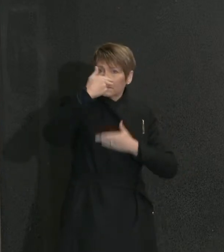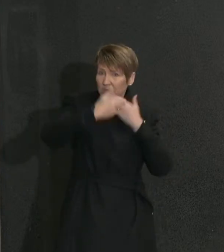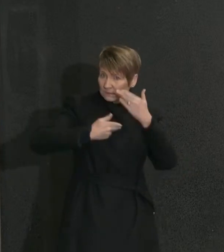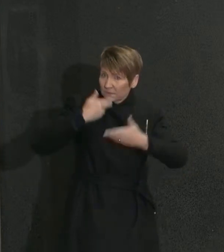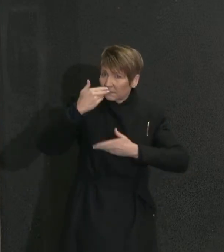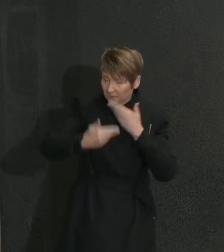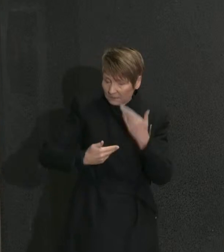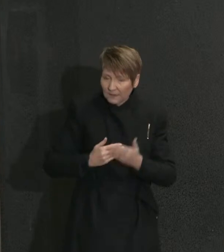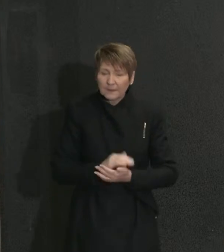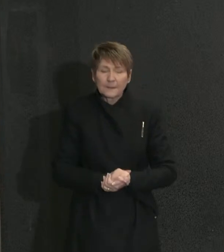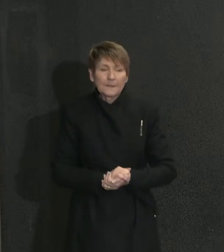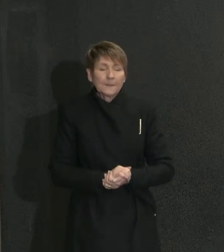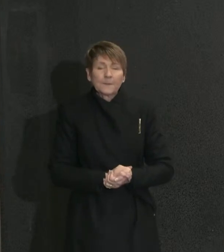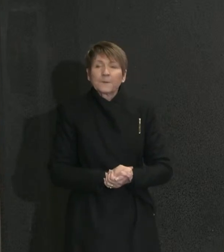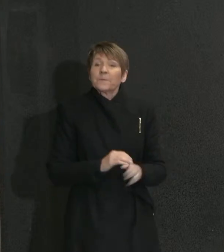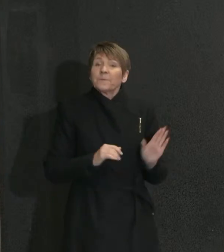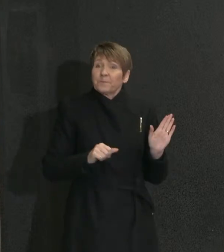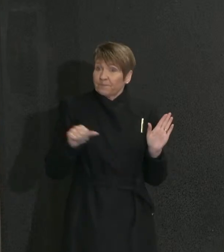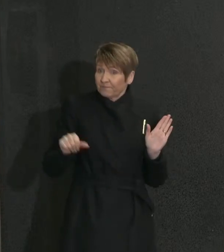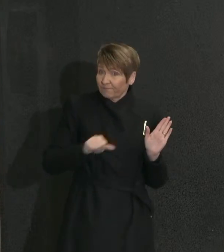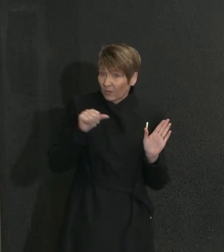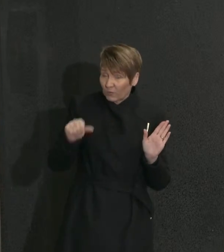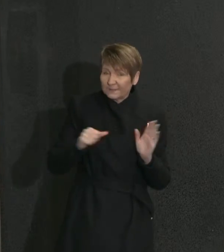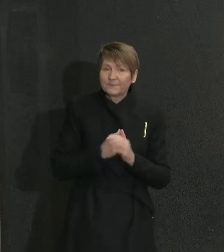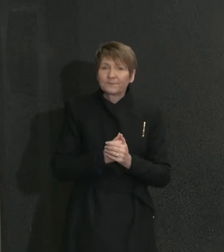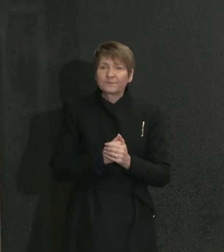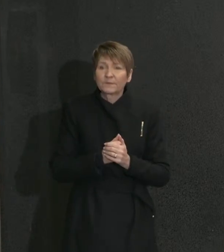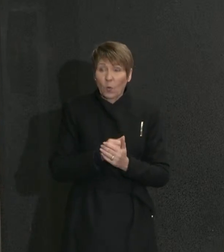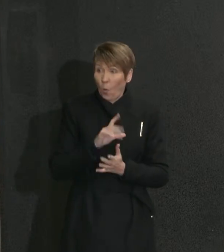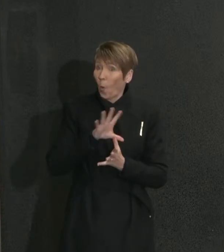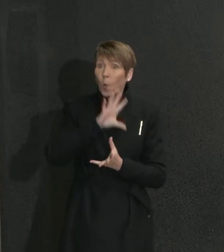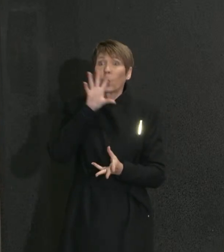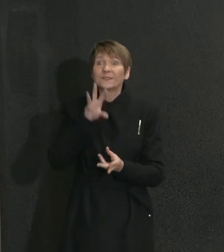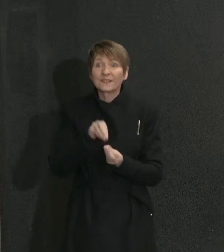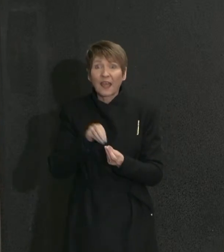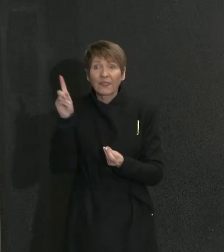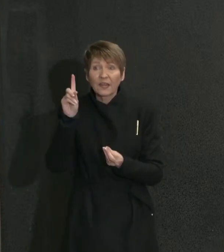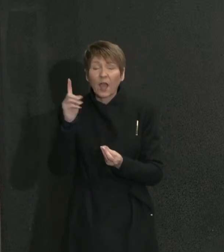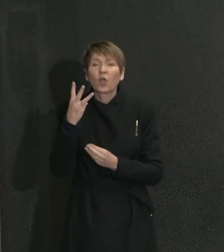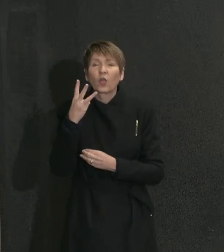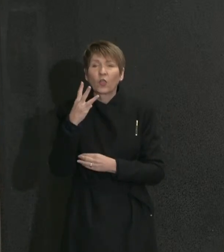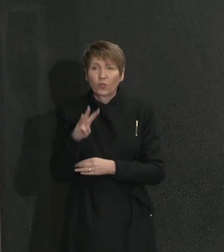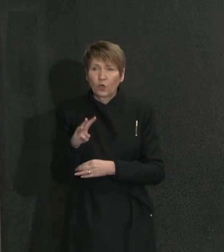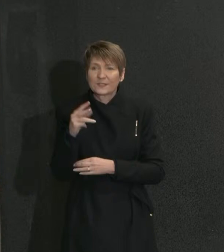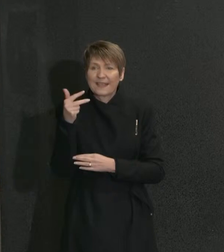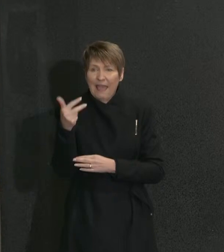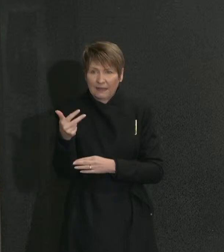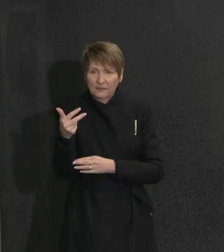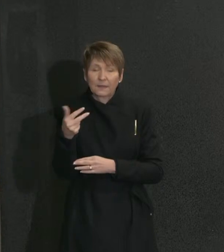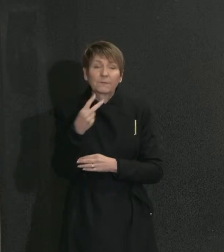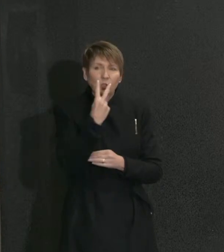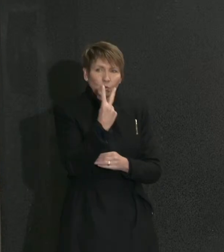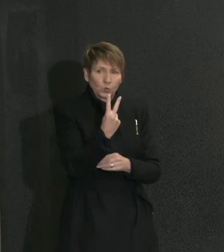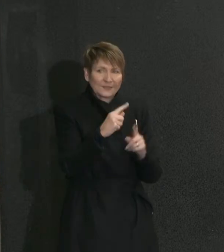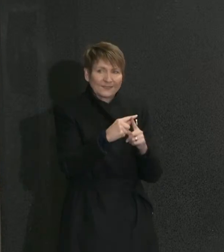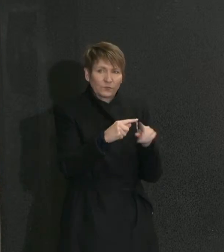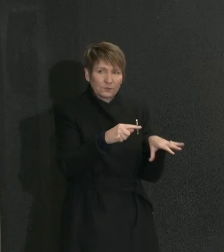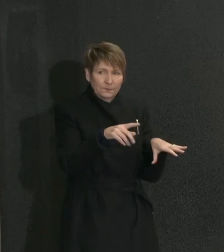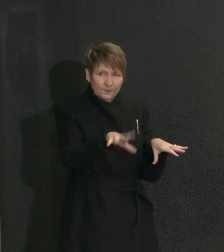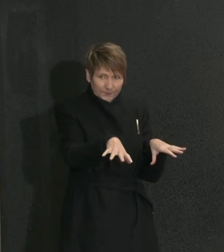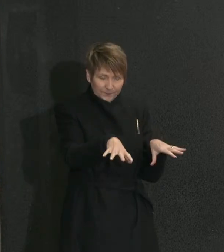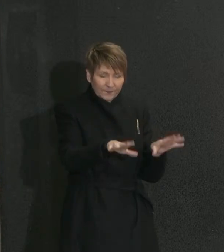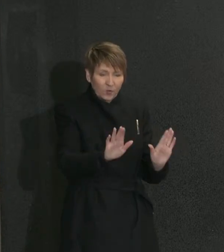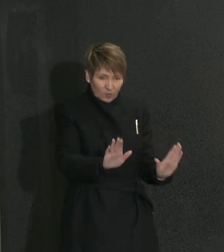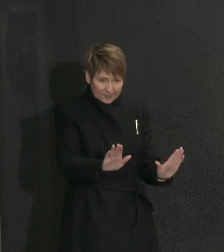Thanks, Premier. So, in terms of the ongoing investigation with the 38 cases across the 2 clusters, we're working both upstream and